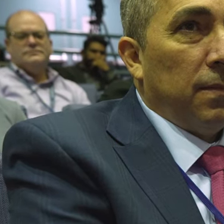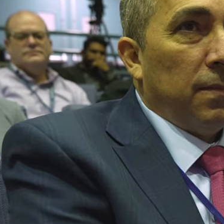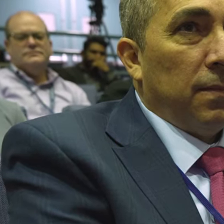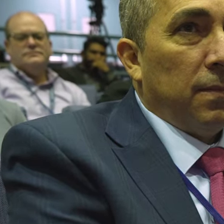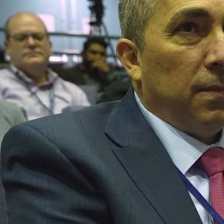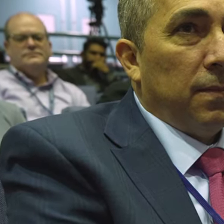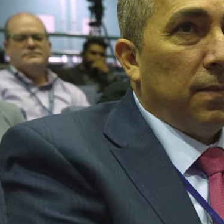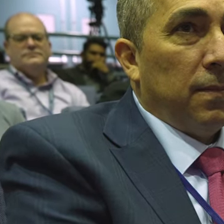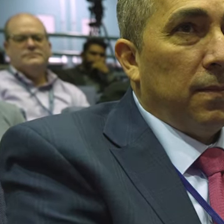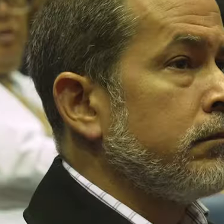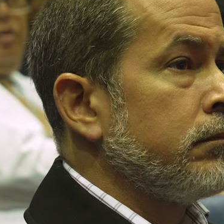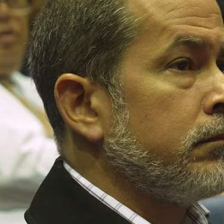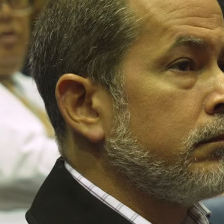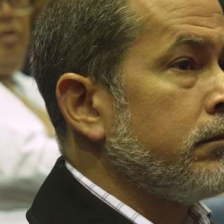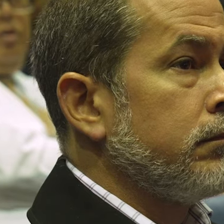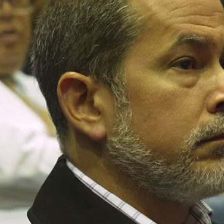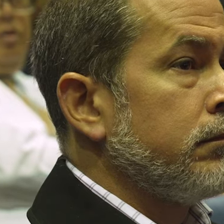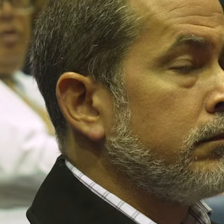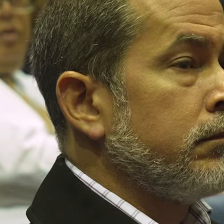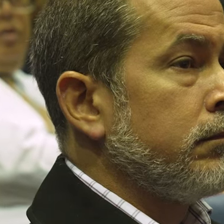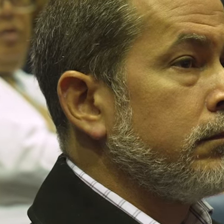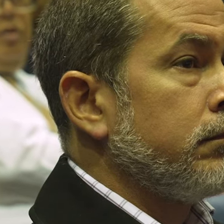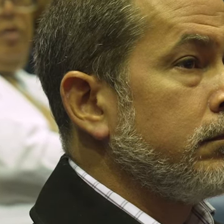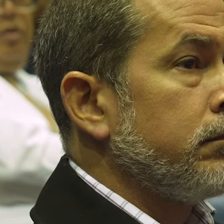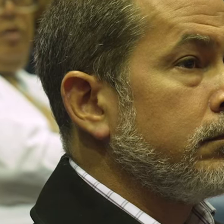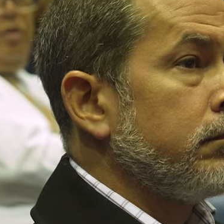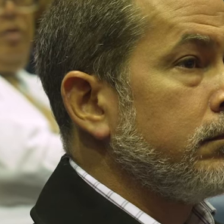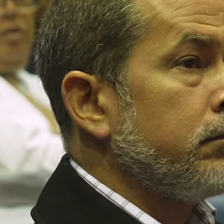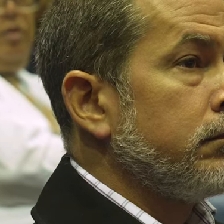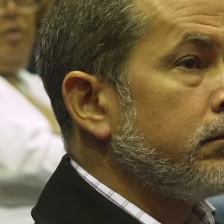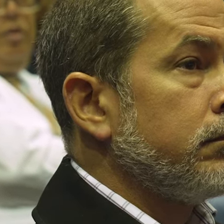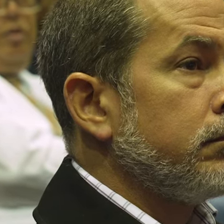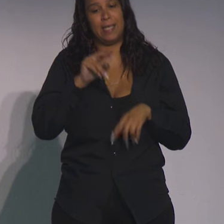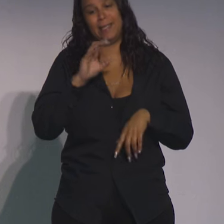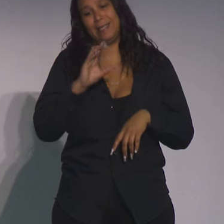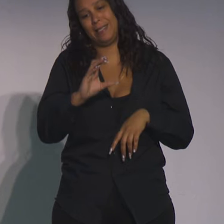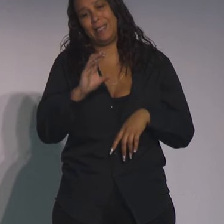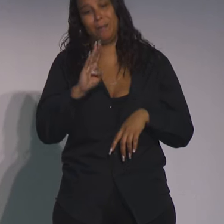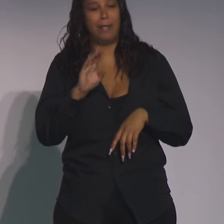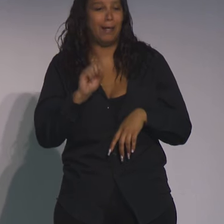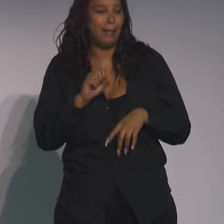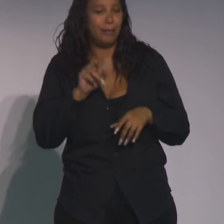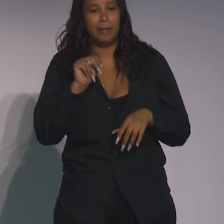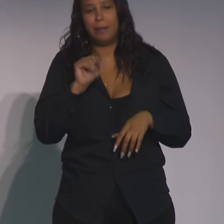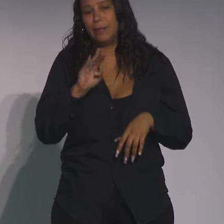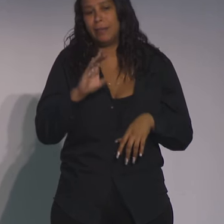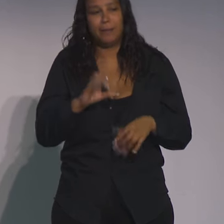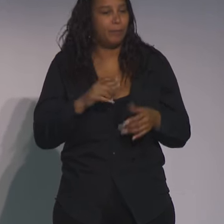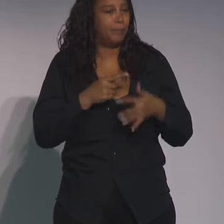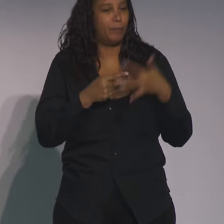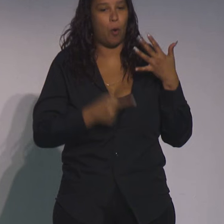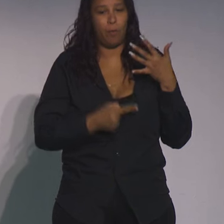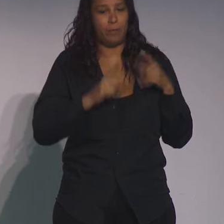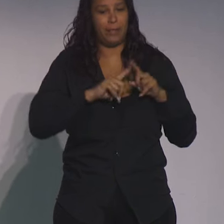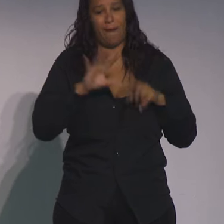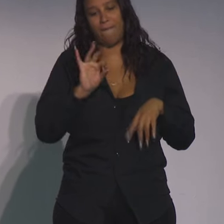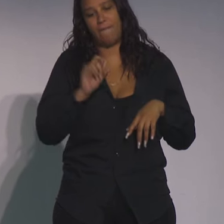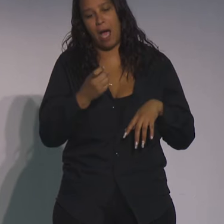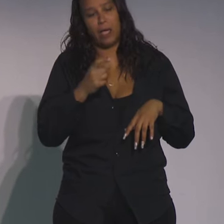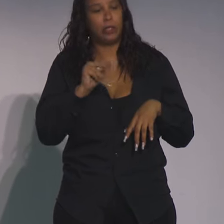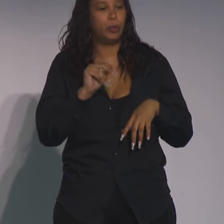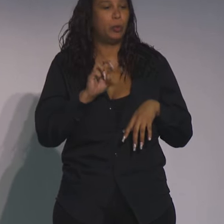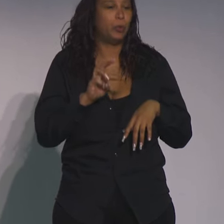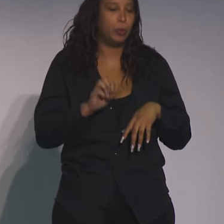when we would see Dr. Cohen on CNN or MSNBC or Fox News. And she had this amazing ability,